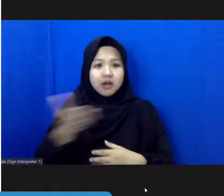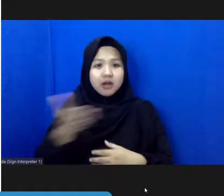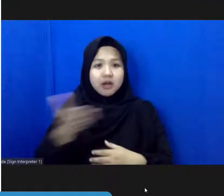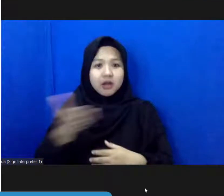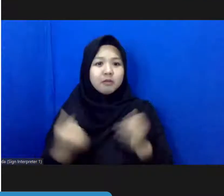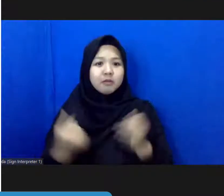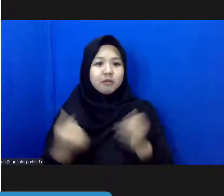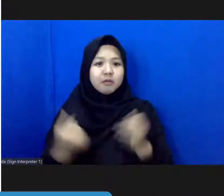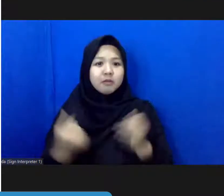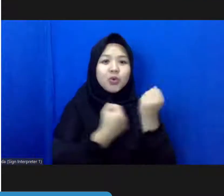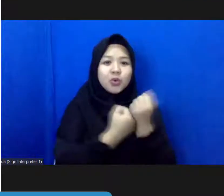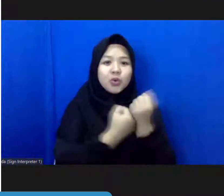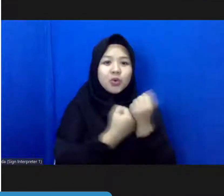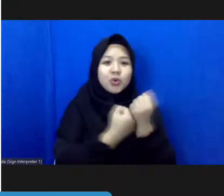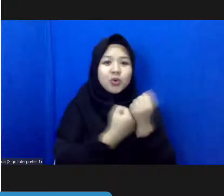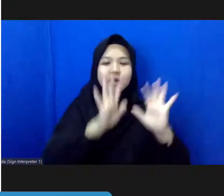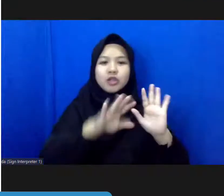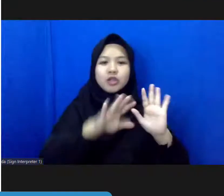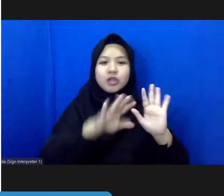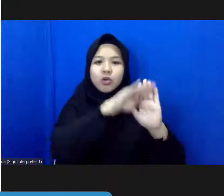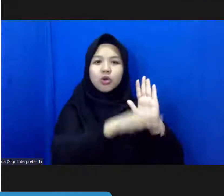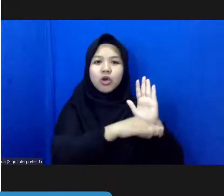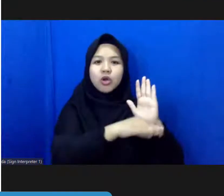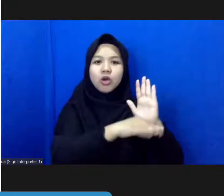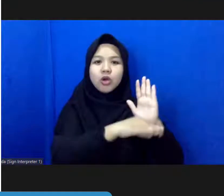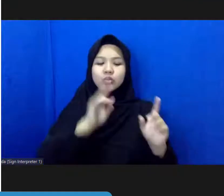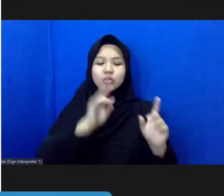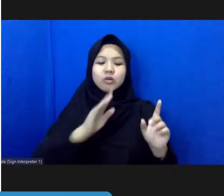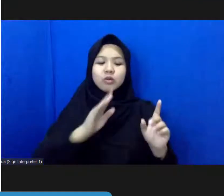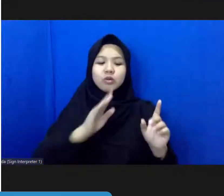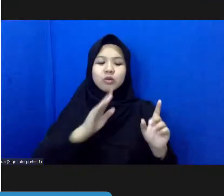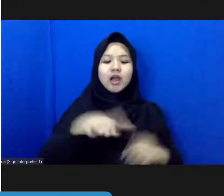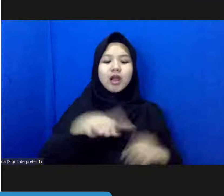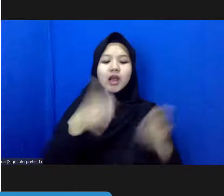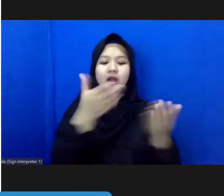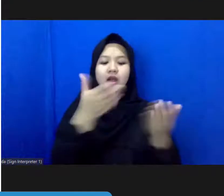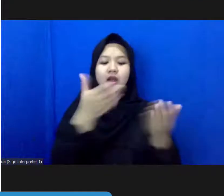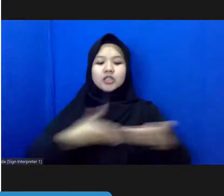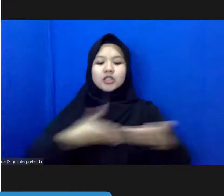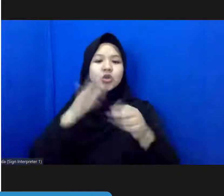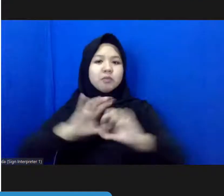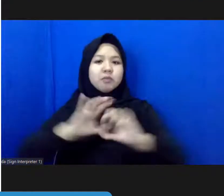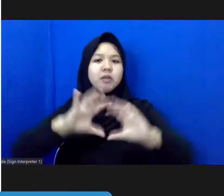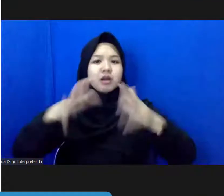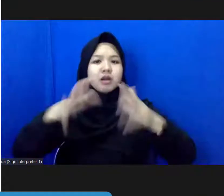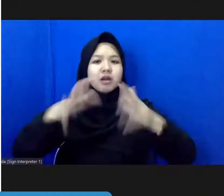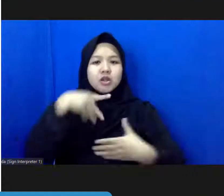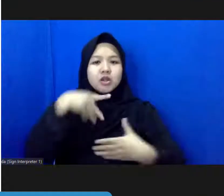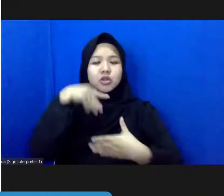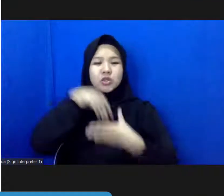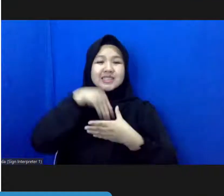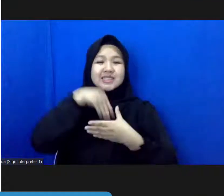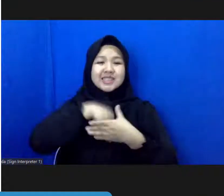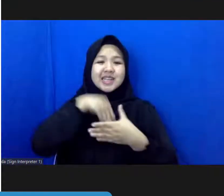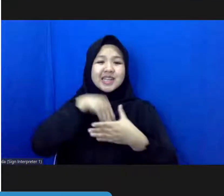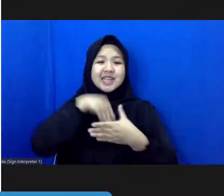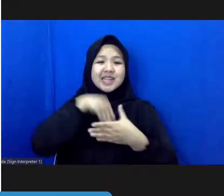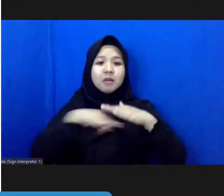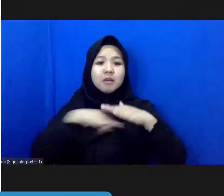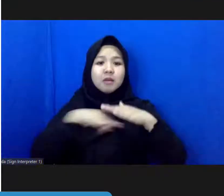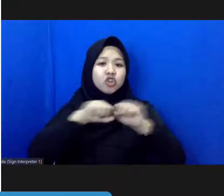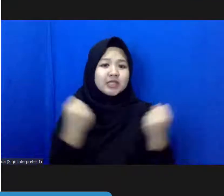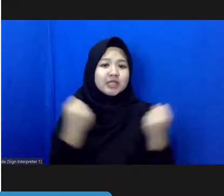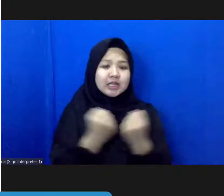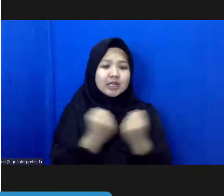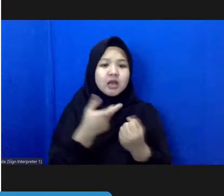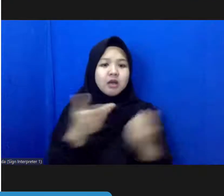a lot of protocol for child protection during COVID-19, also the gender based organization, they try to endorse like